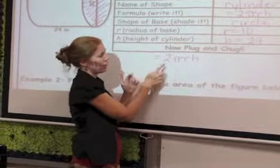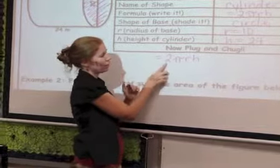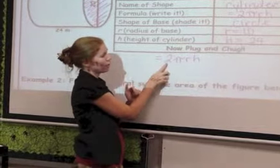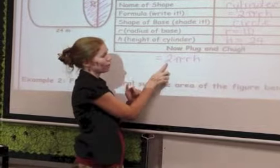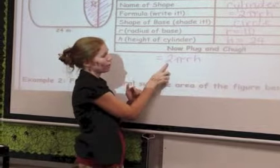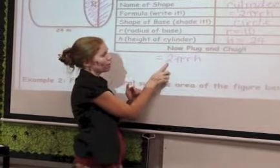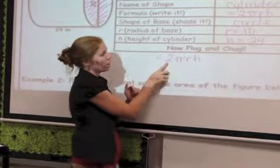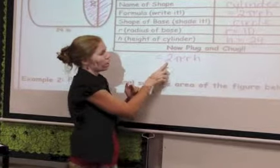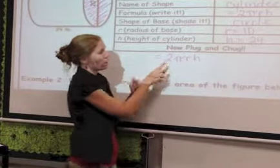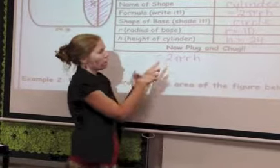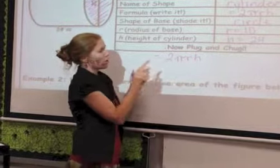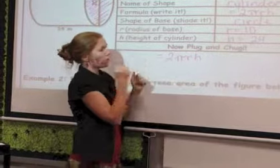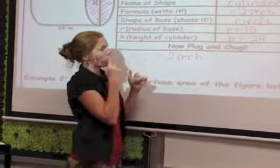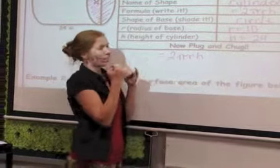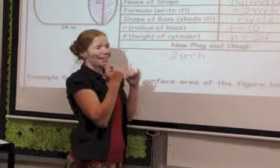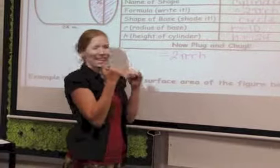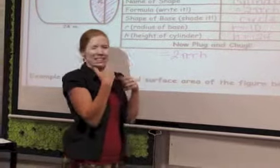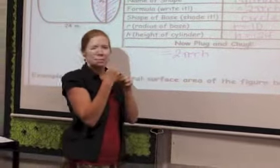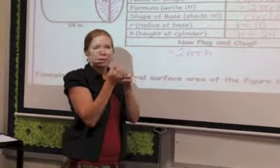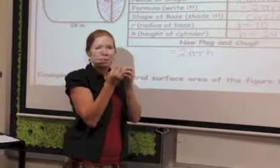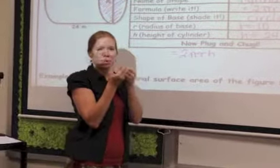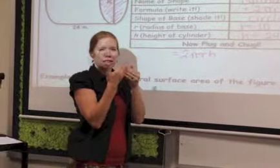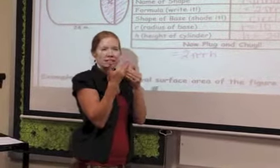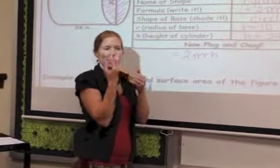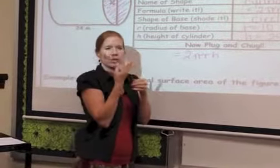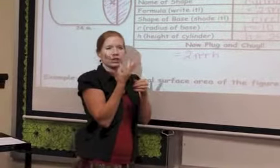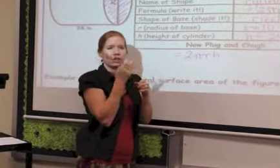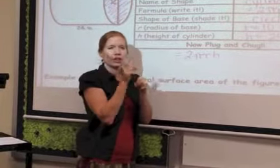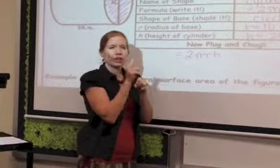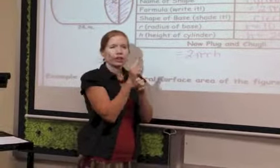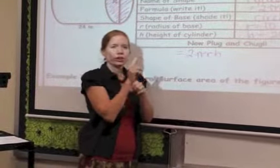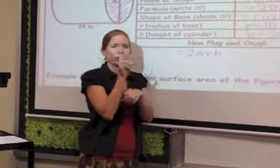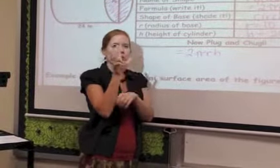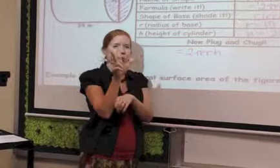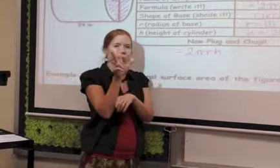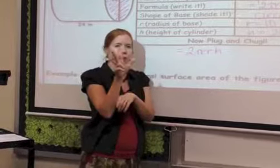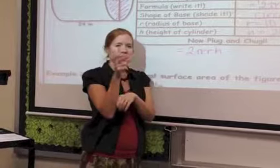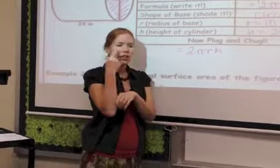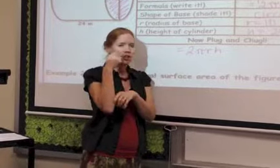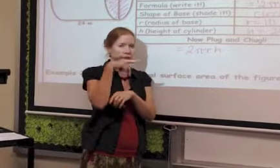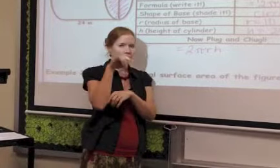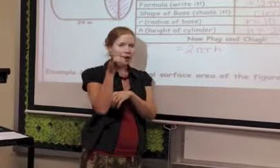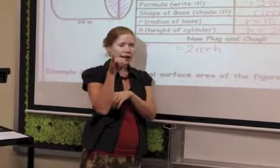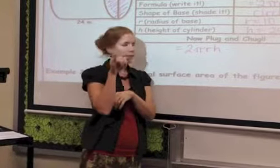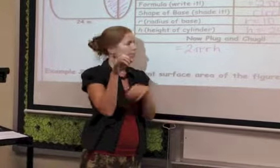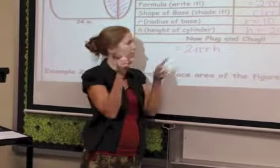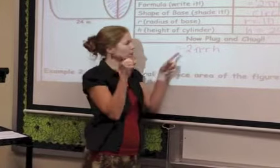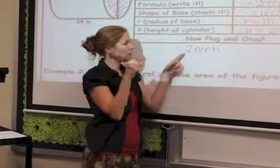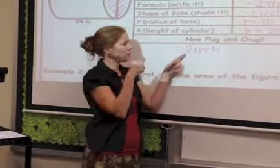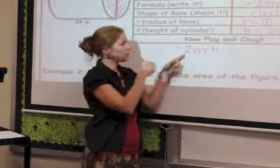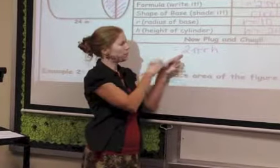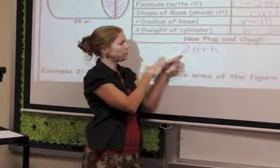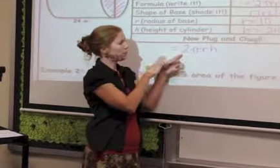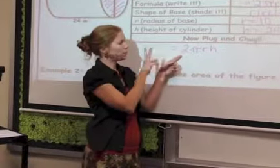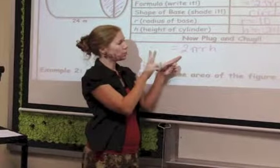there. For today, to make it more easy, we're just going to use 3 for pi. So I'm going to put down